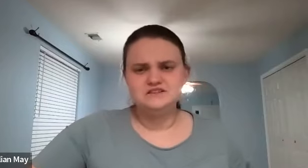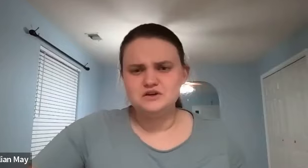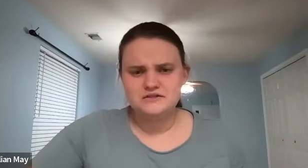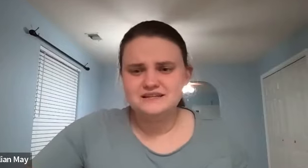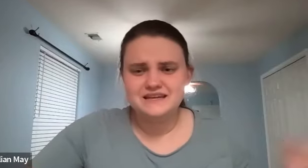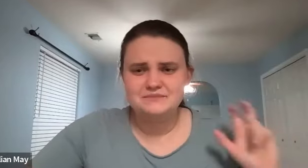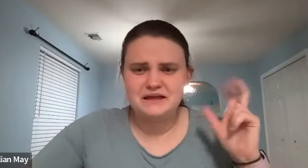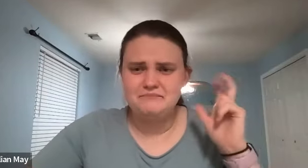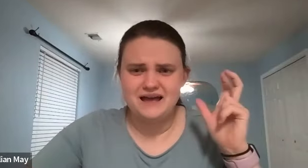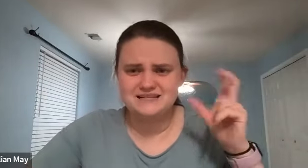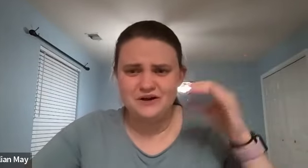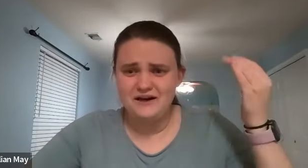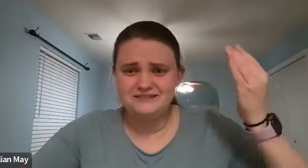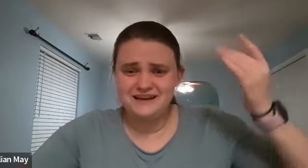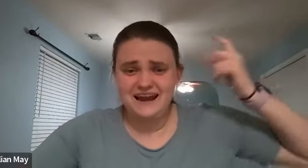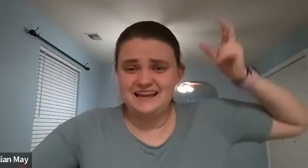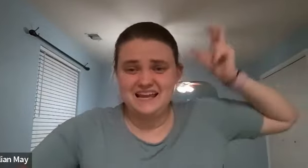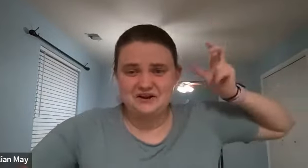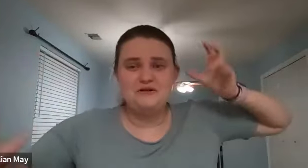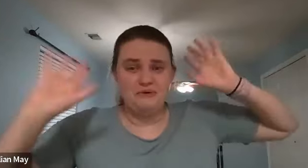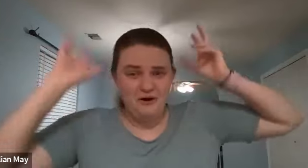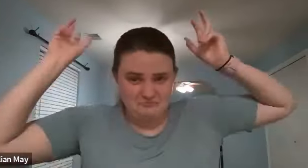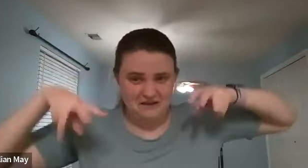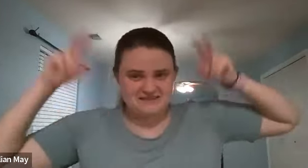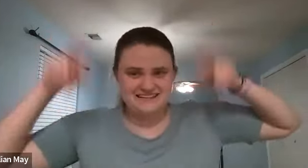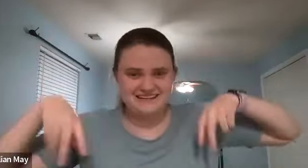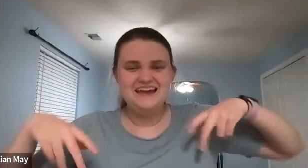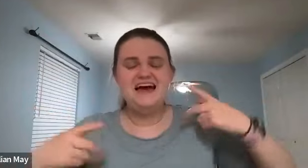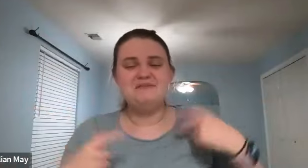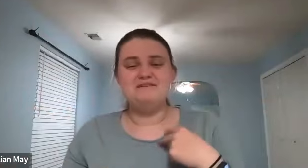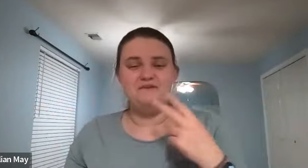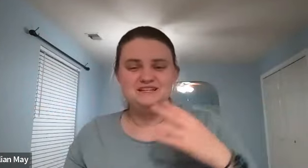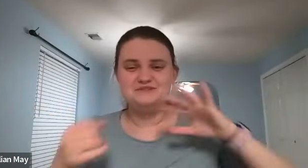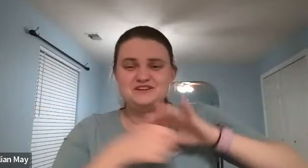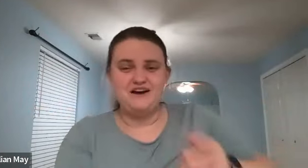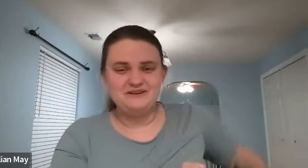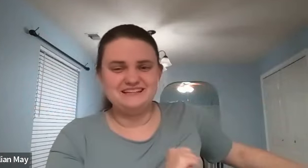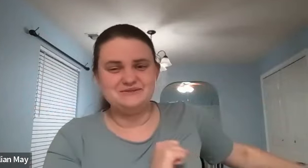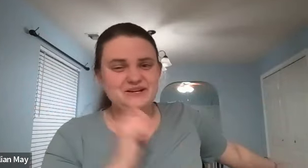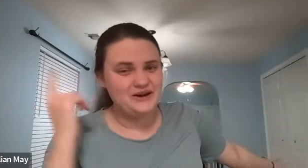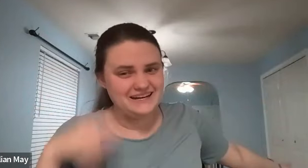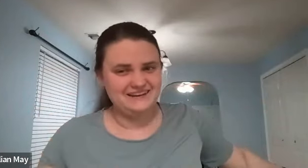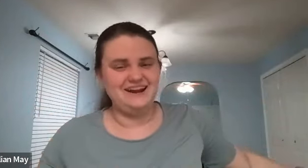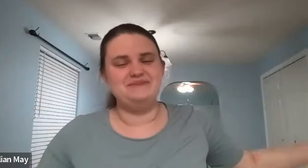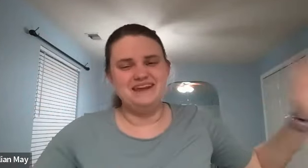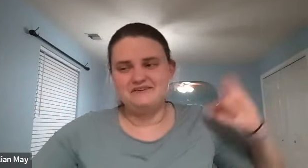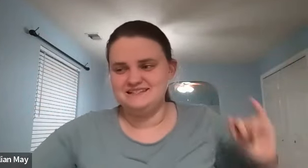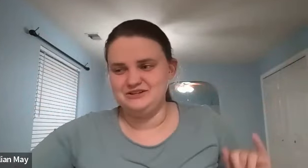Sorry, there's a kid playing basketball outside. I can hear the ball bouncing, and my voice was covering it so he couldn't hear it, but now he's heard